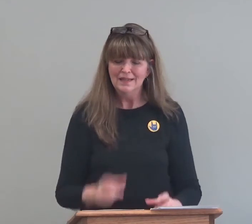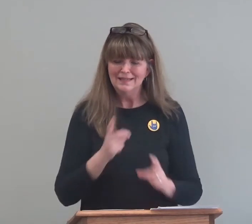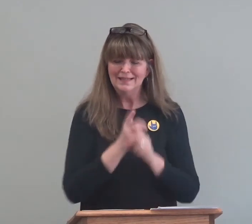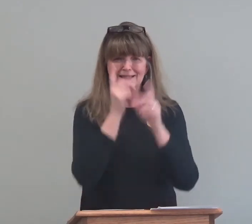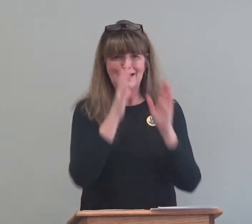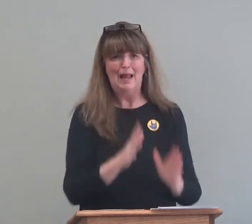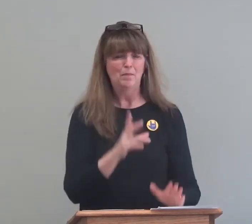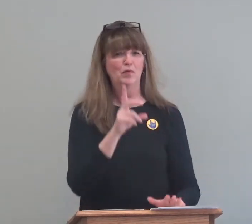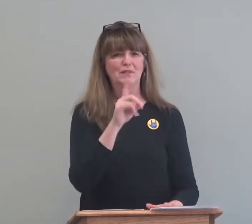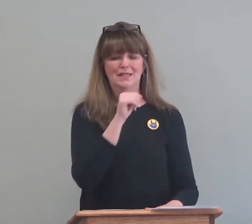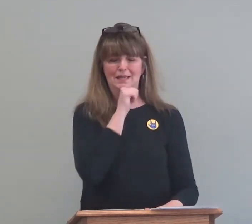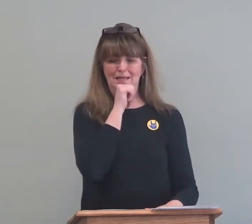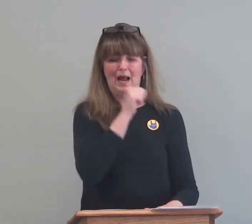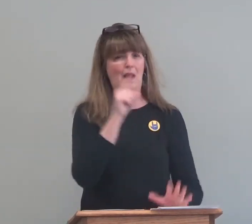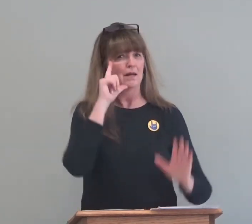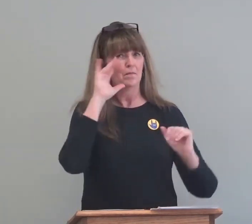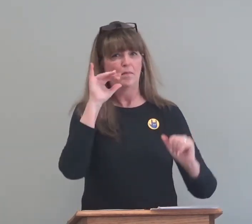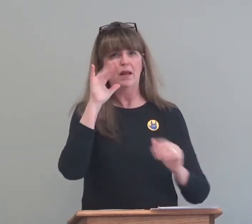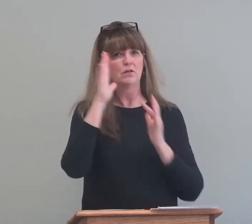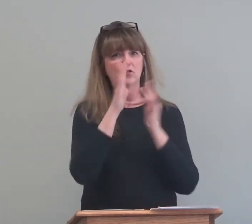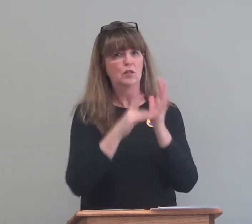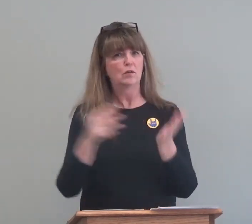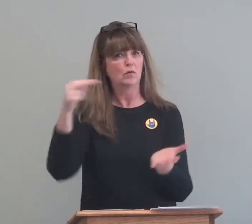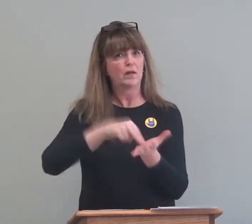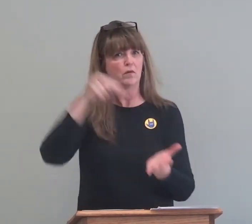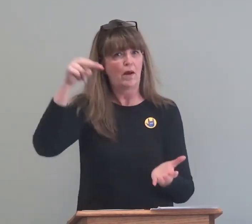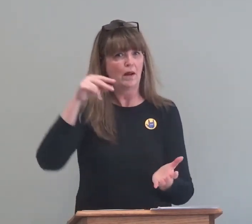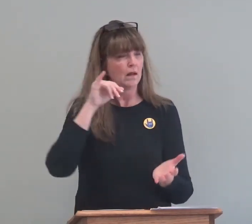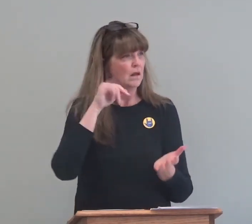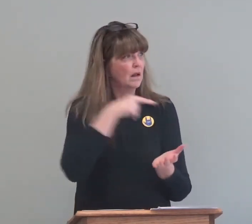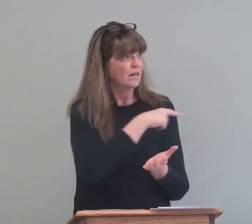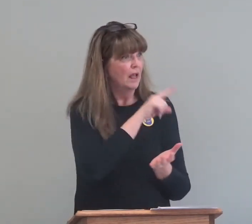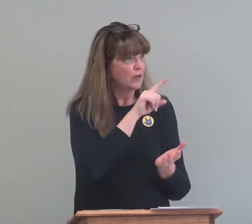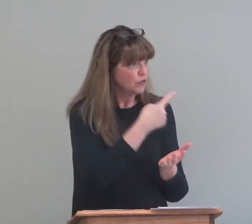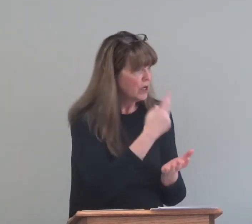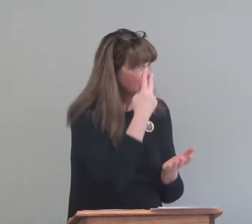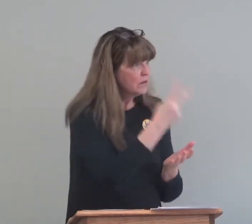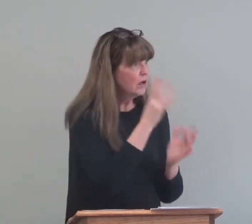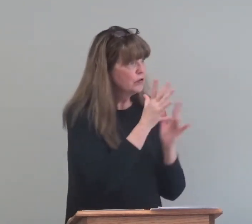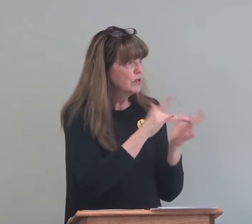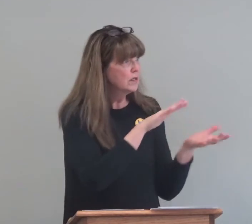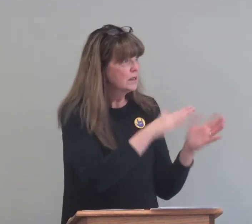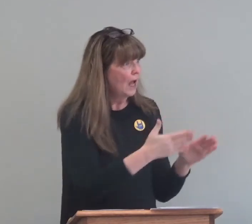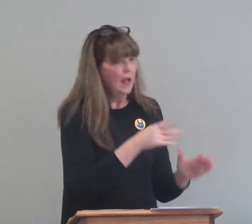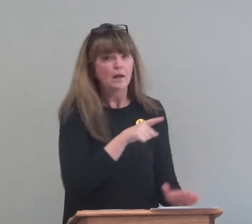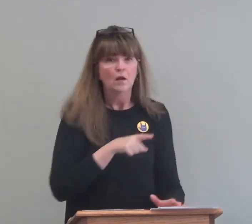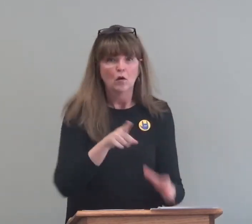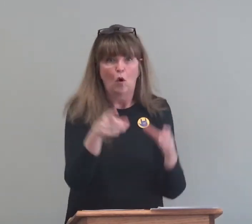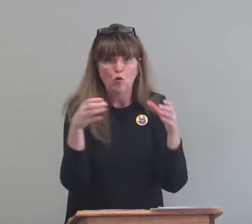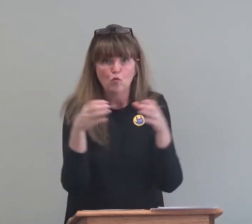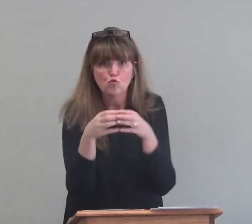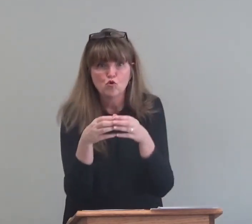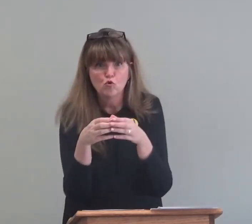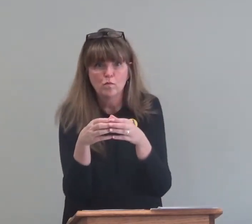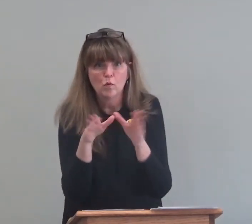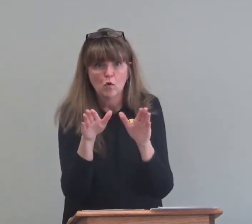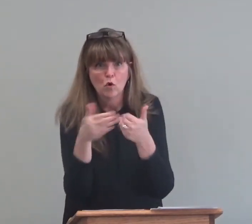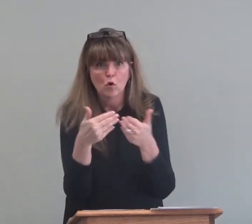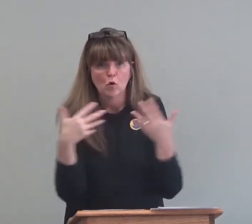impossibility. The disciples didn't expect Jesus to resurrect. They just saw Jesus dead.